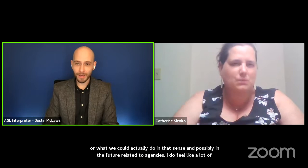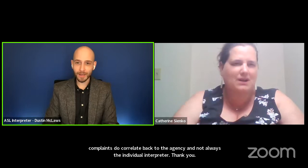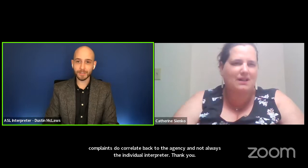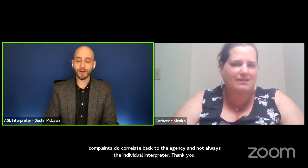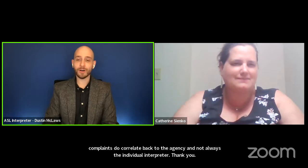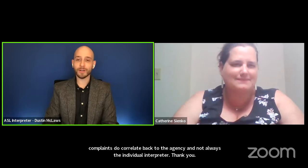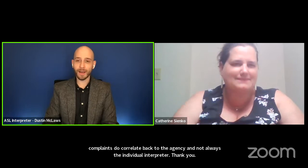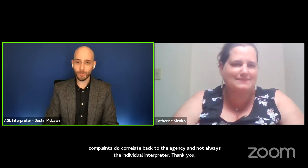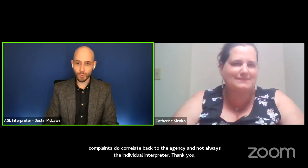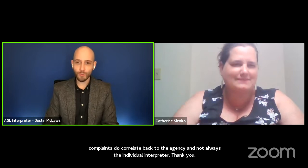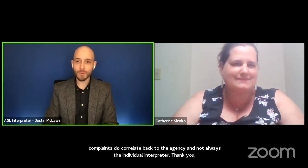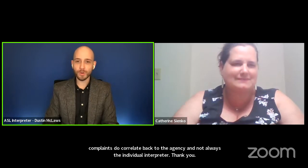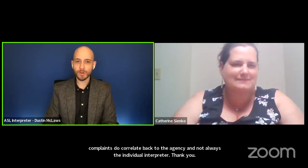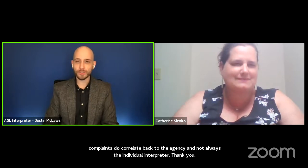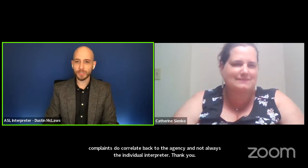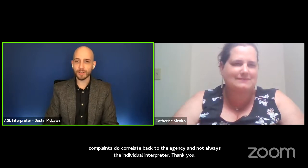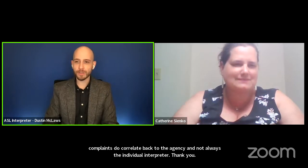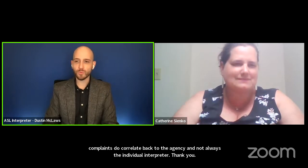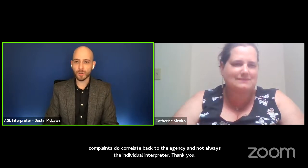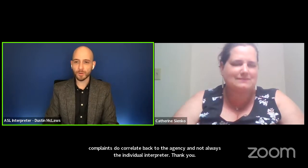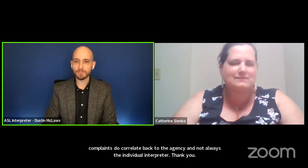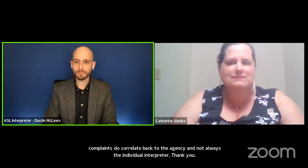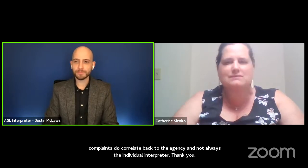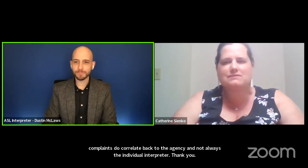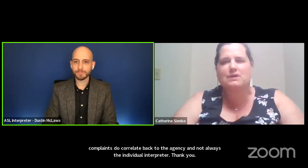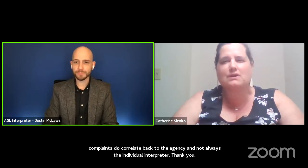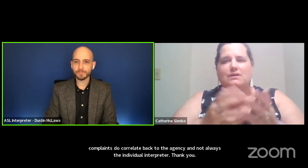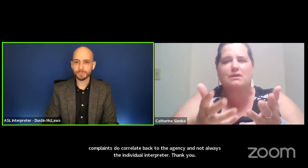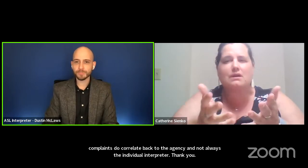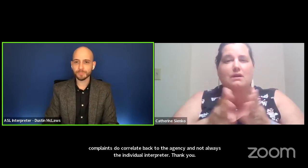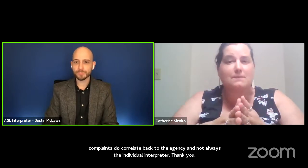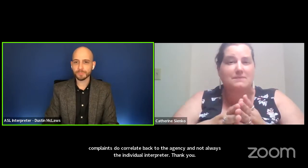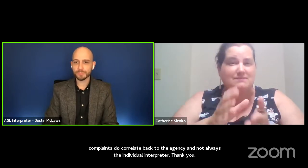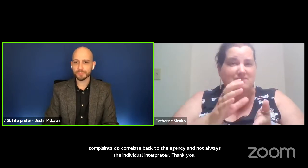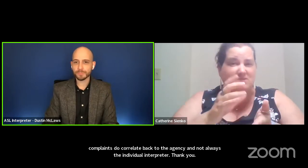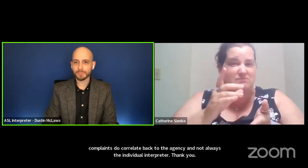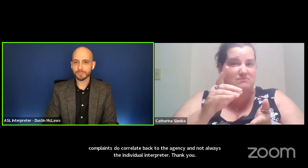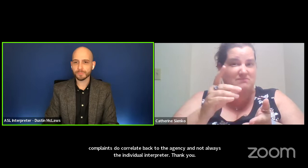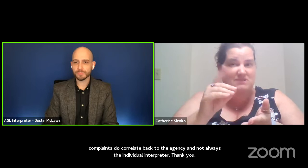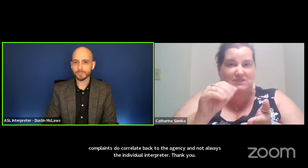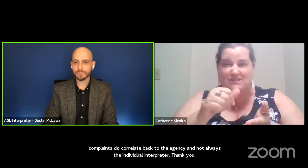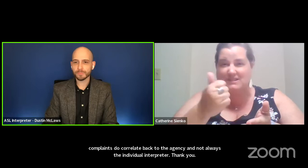to see that on our November agenda as well.